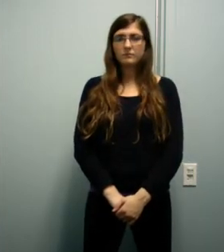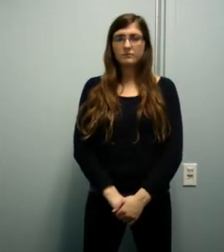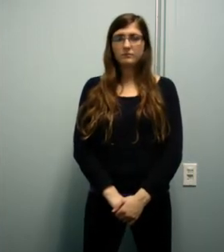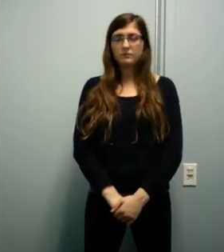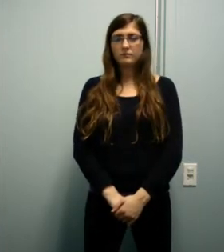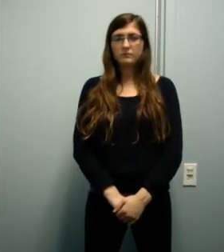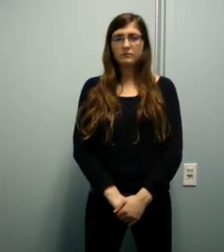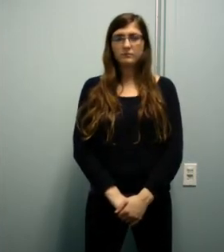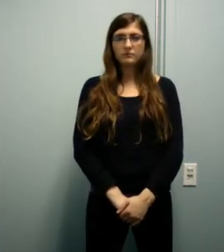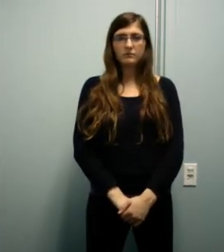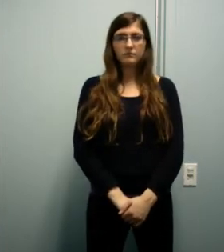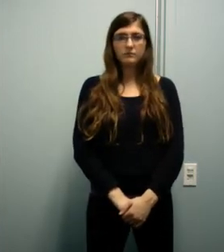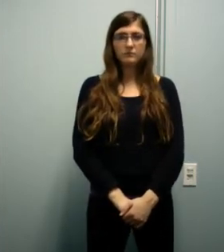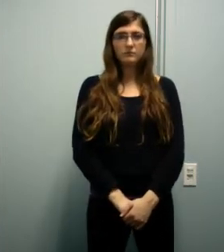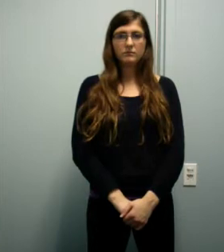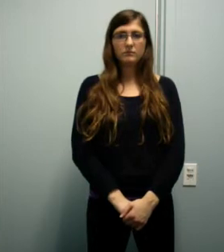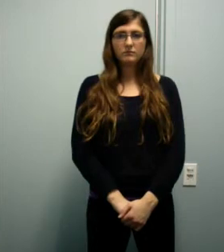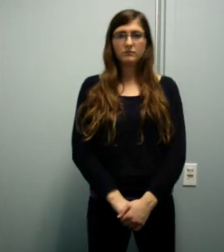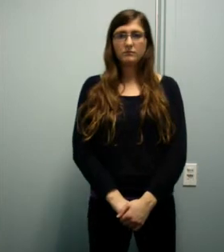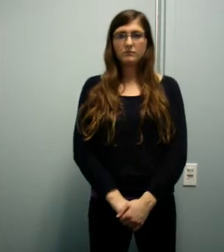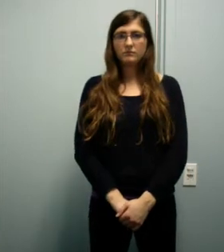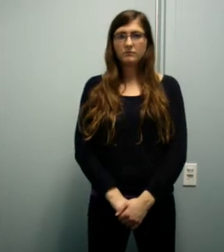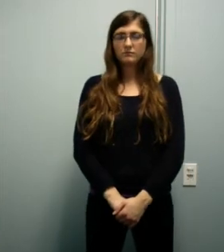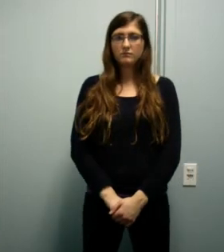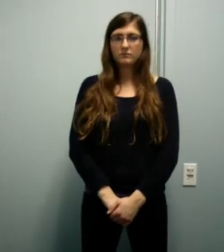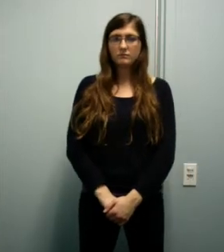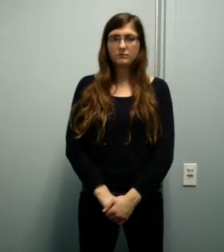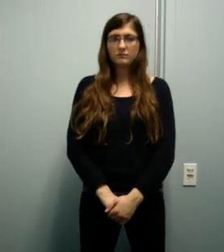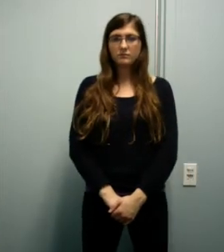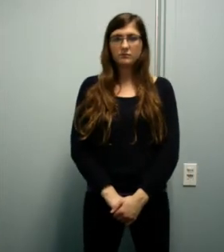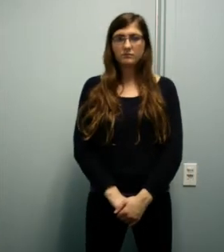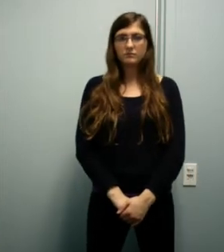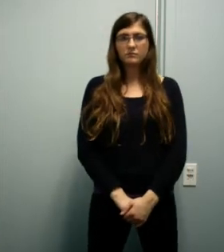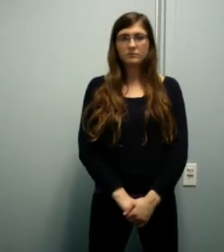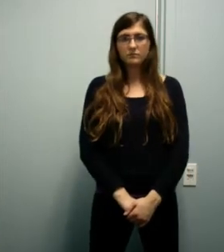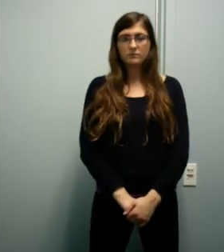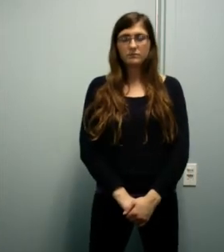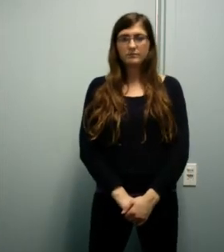have, that's where you're actually going to learn the language and the way you're going to profit from a Berlitz experience.